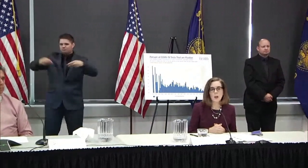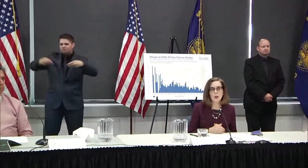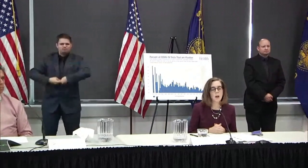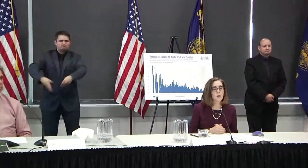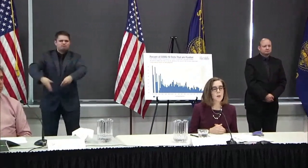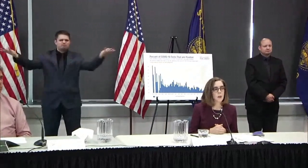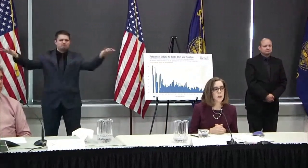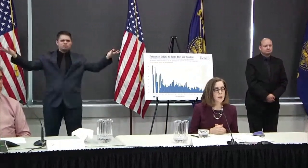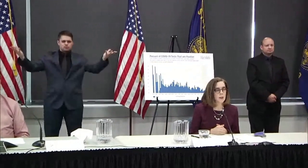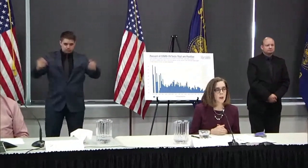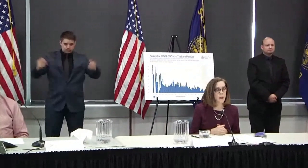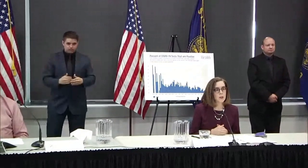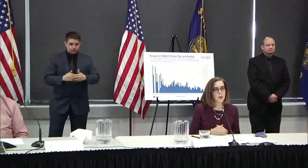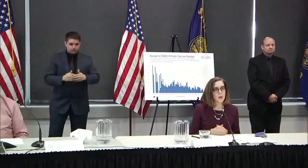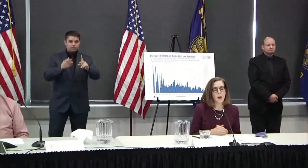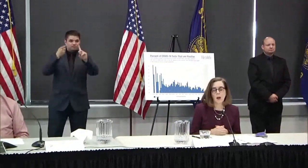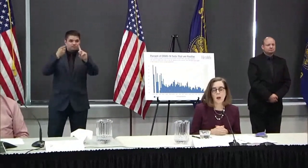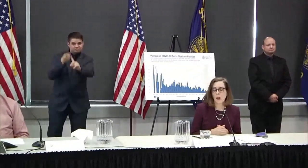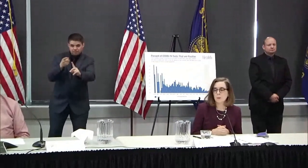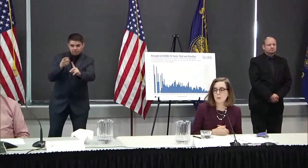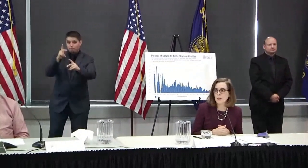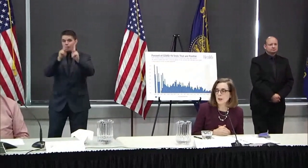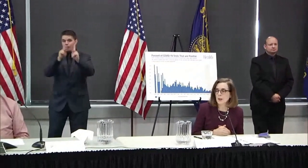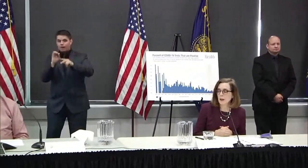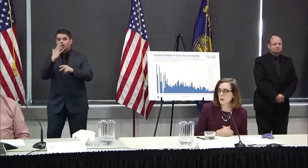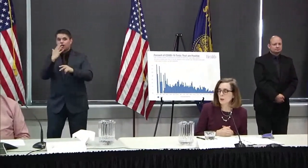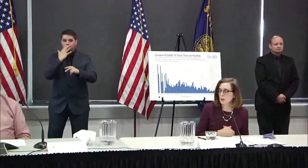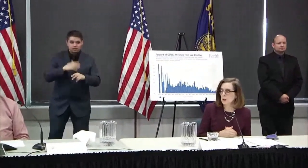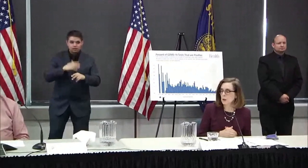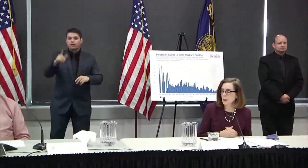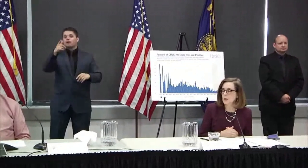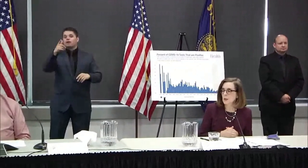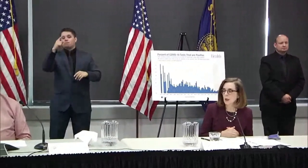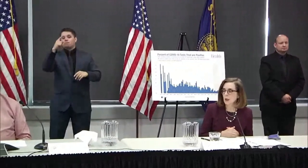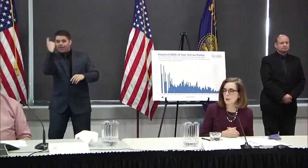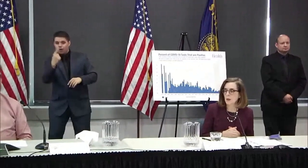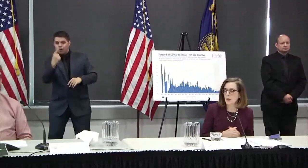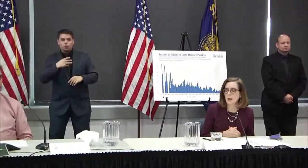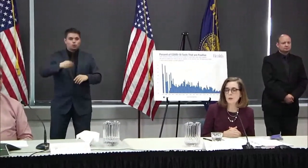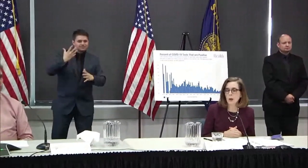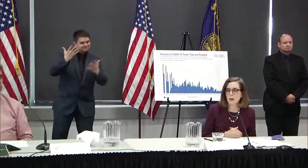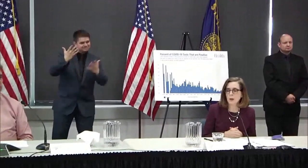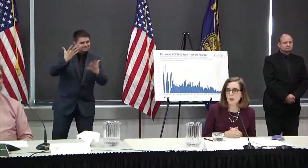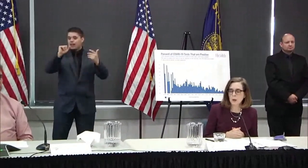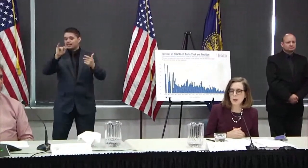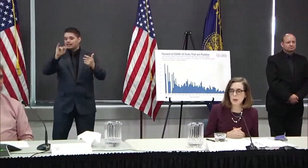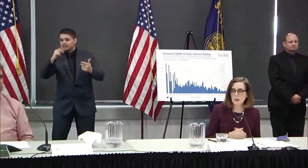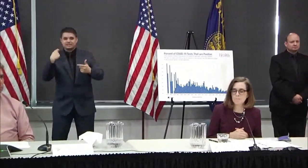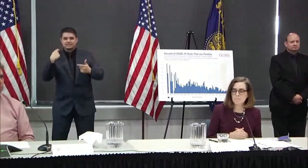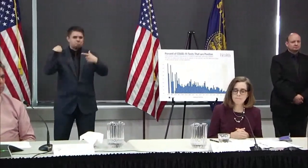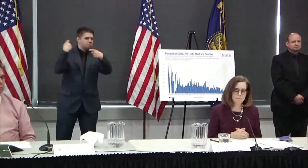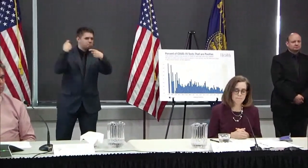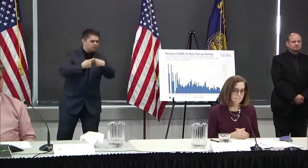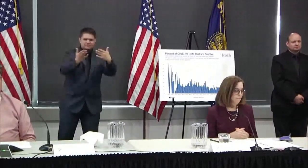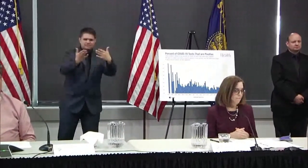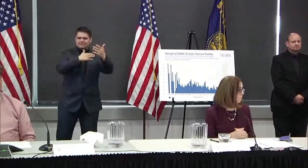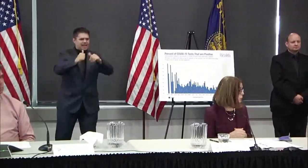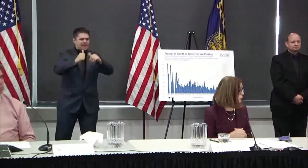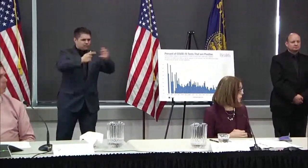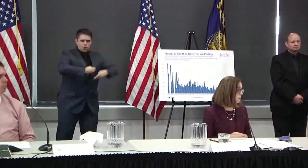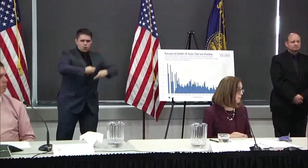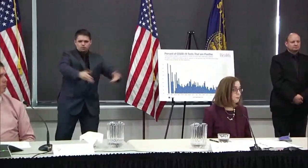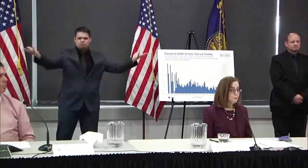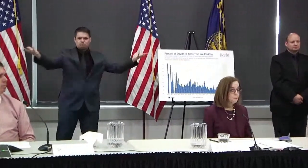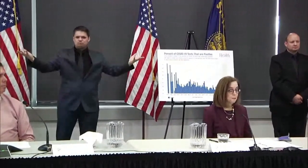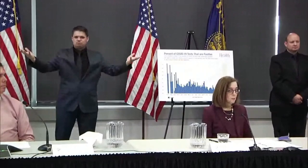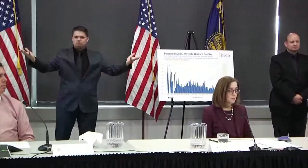community, the Latinx, Pacific Islander communities, and the Native American communities. May I add to that, please?